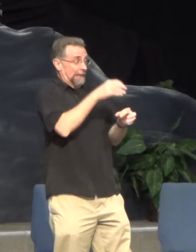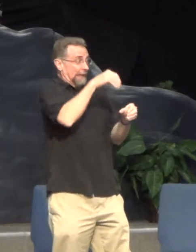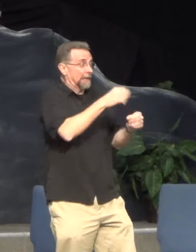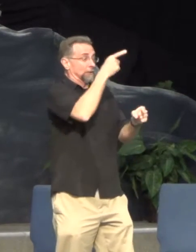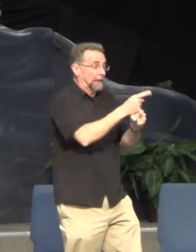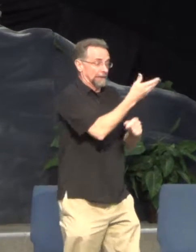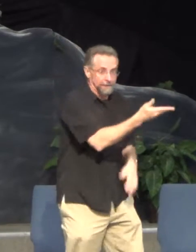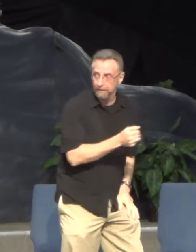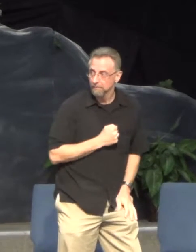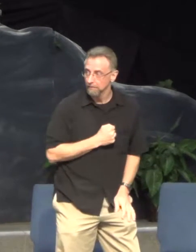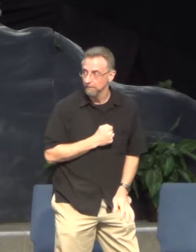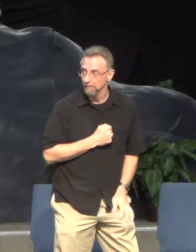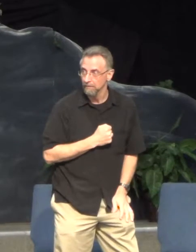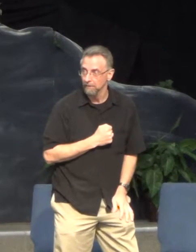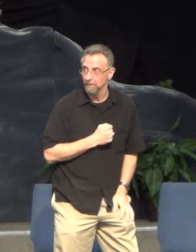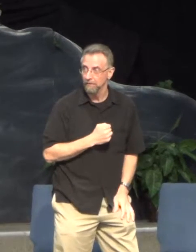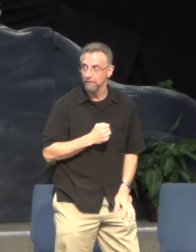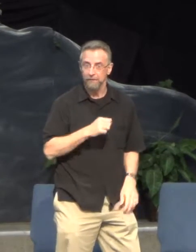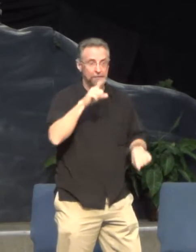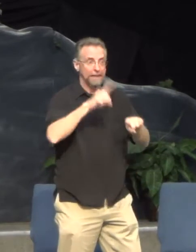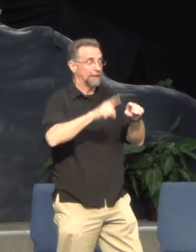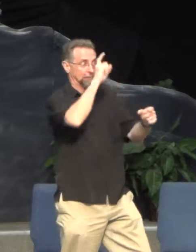But to put our faith in the right things,